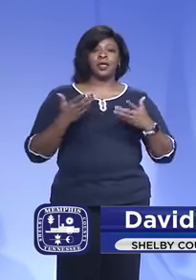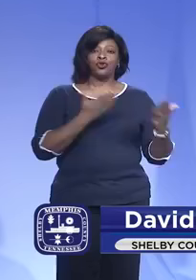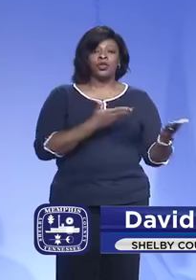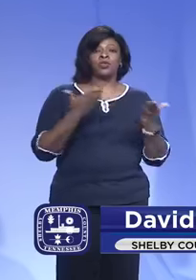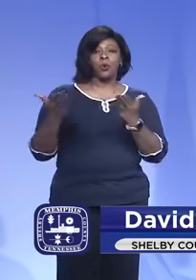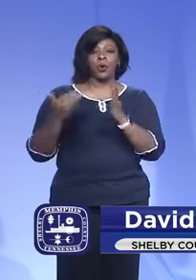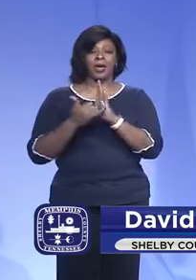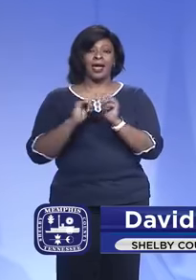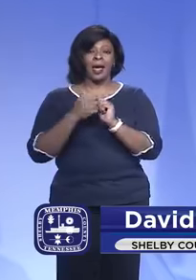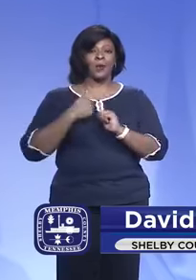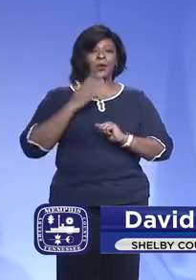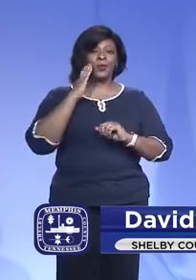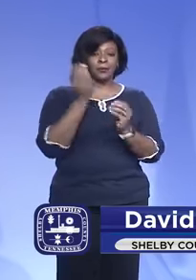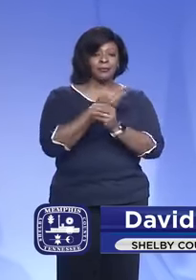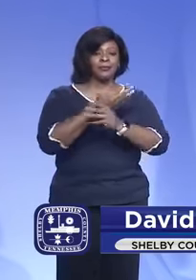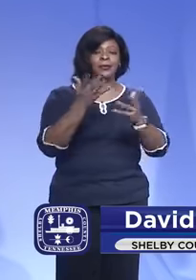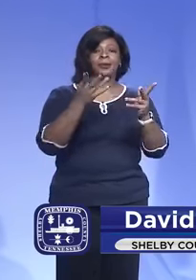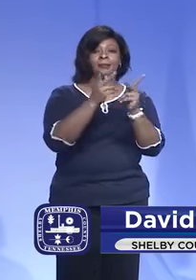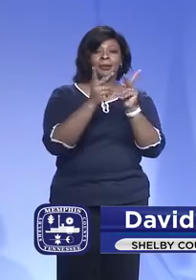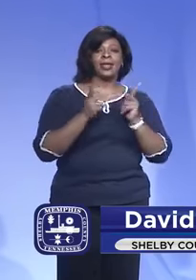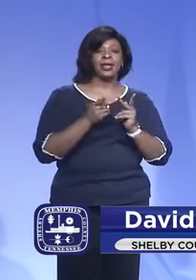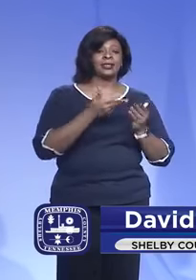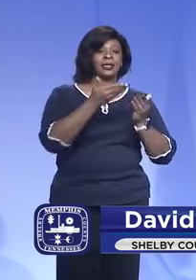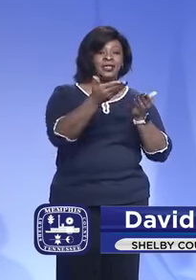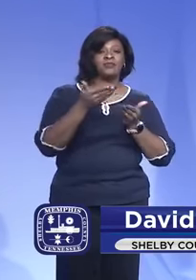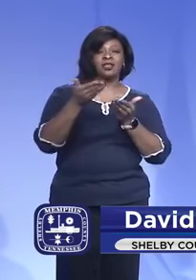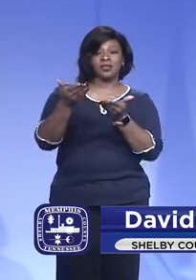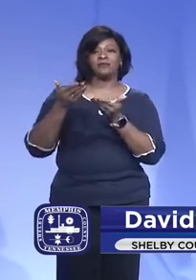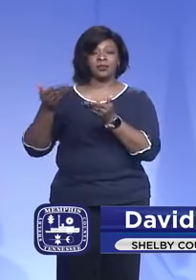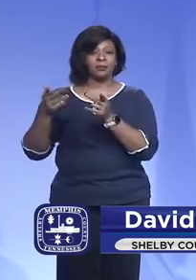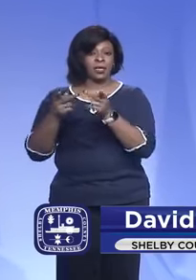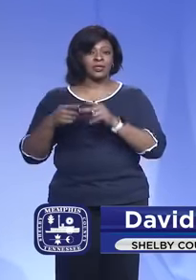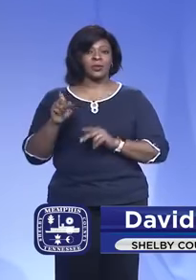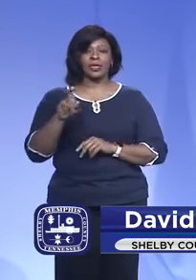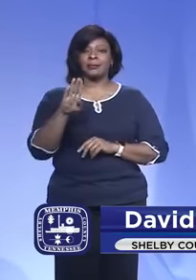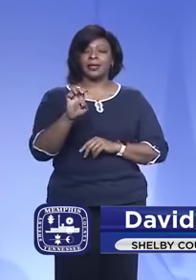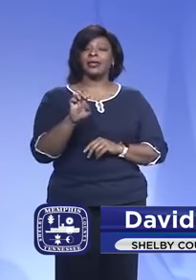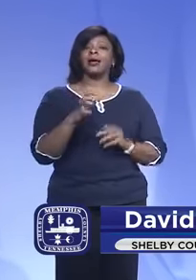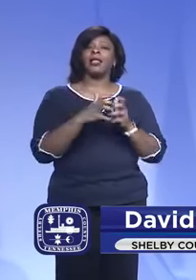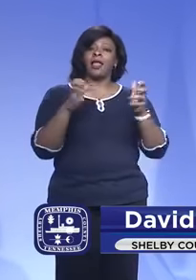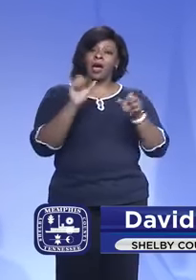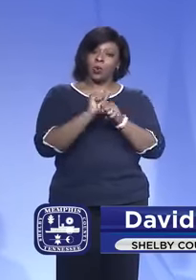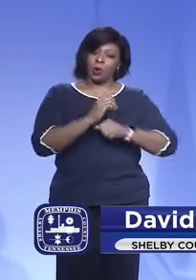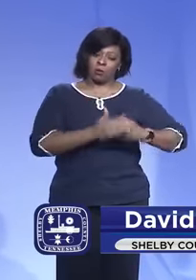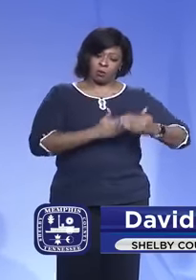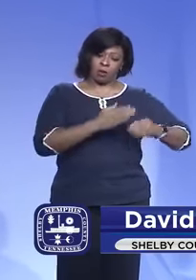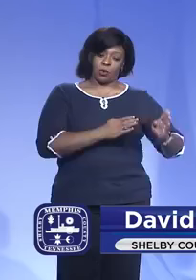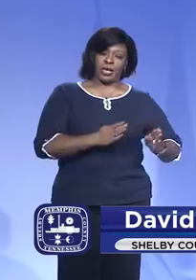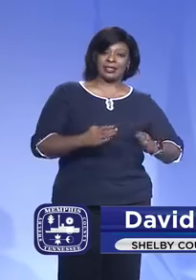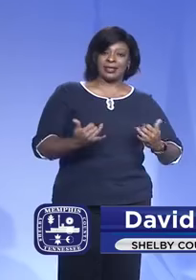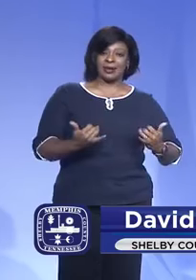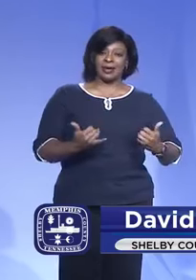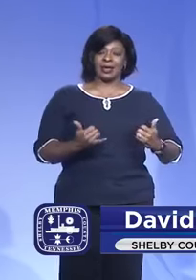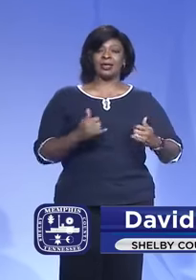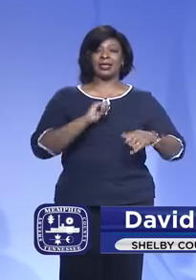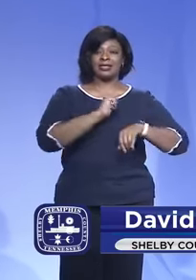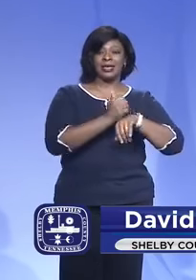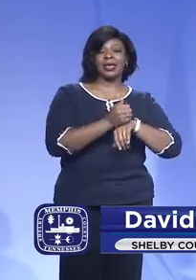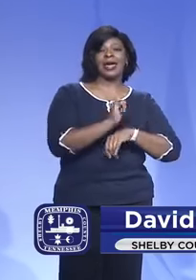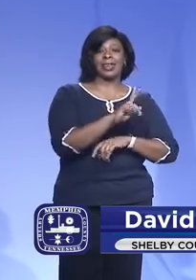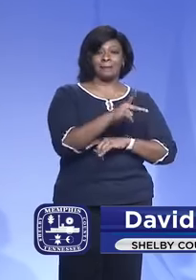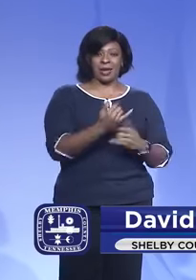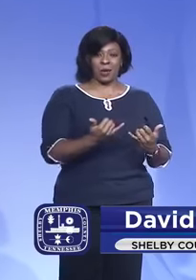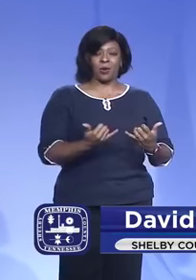transport it, how are we going to get it to the places where it needs to be. So a lot of work is going on setting up those logistics right